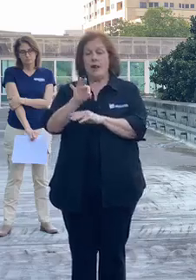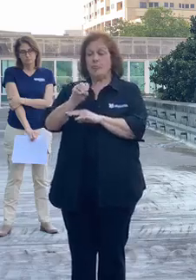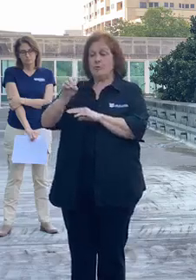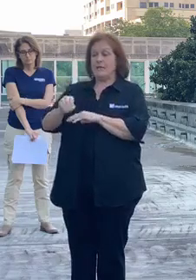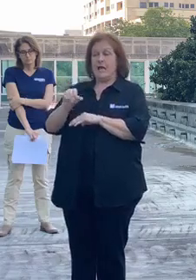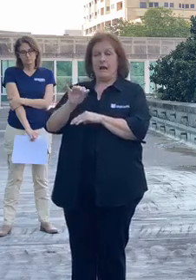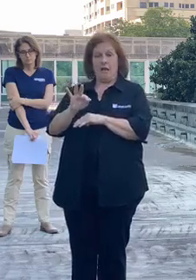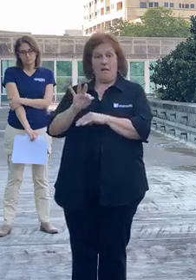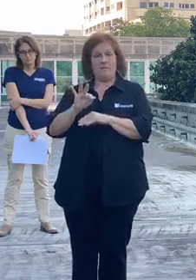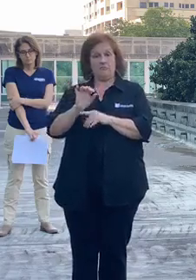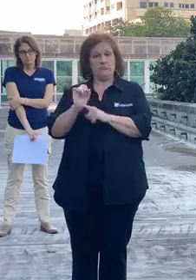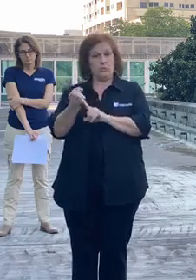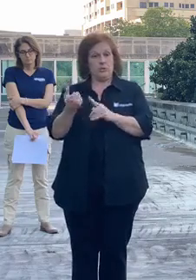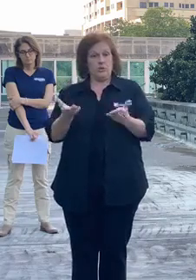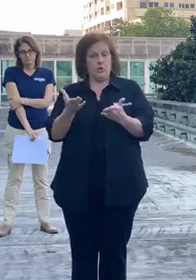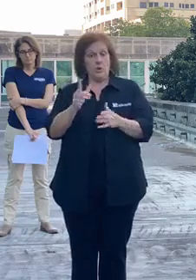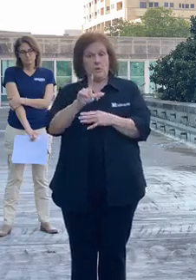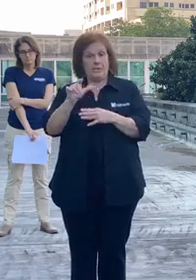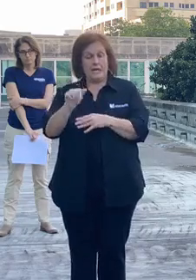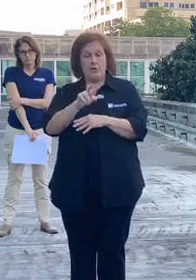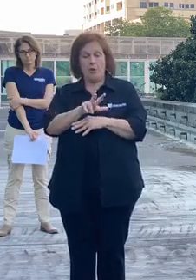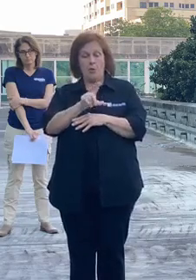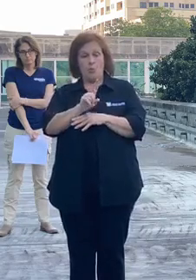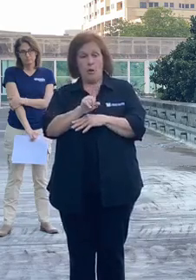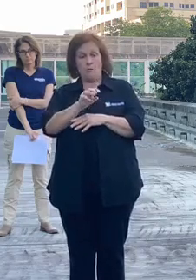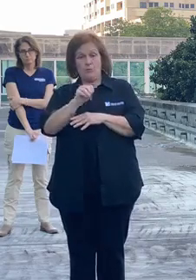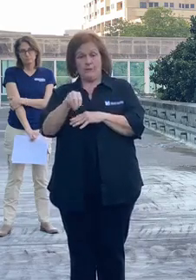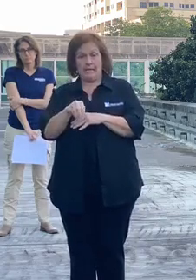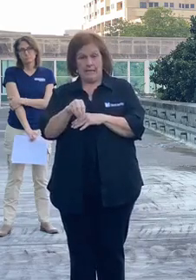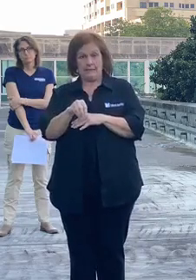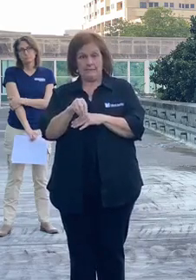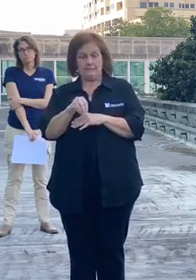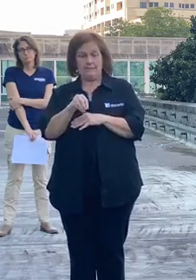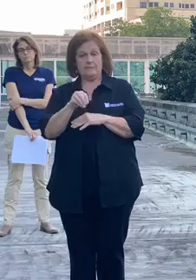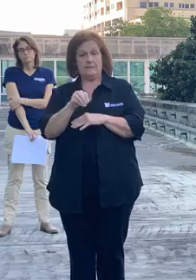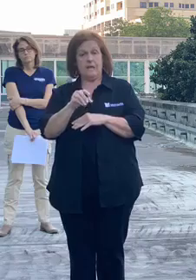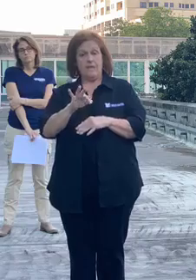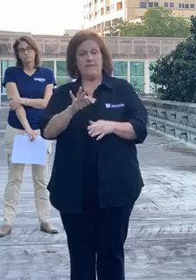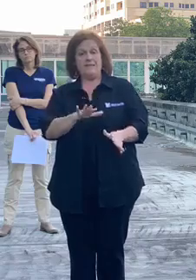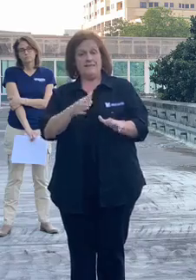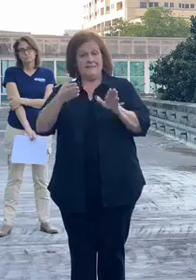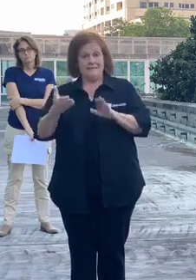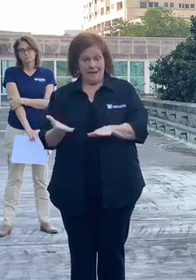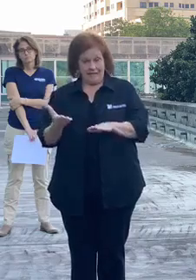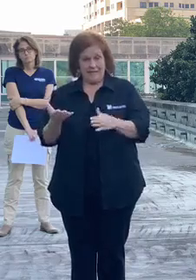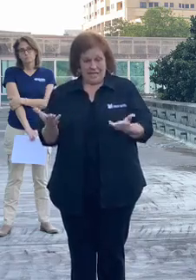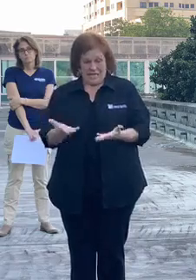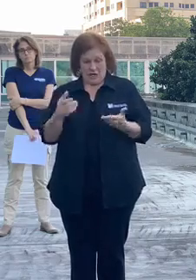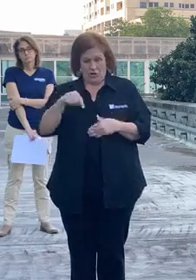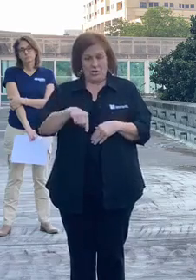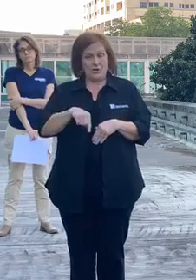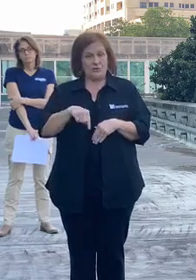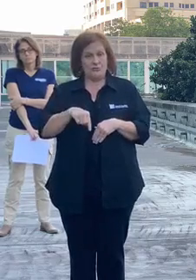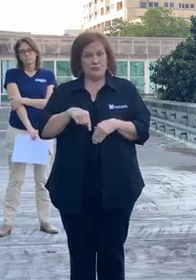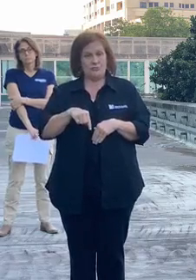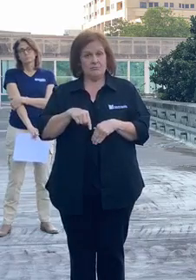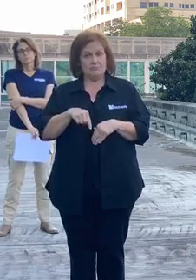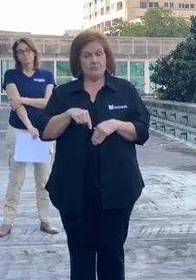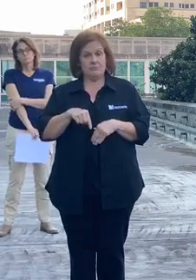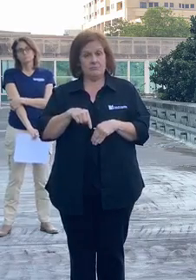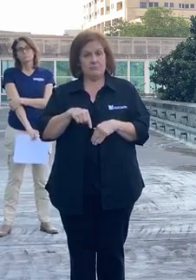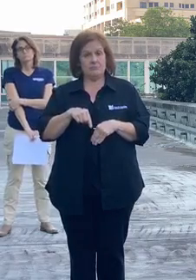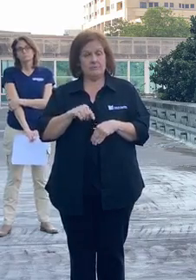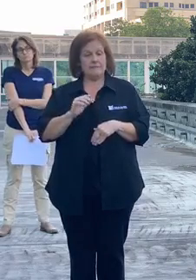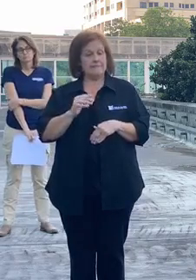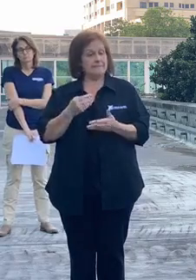29% of the cases in Louisiana and 31% of the fatalities right here. Our